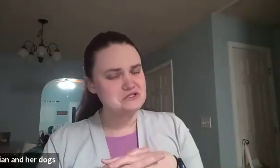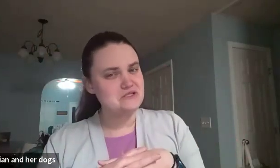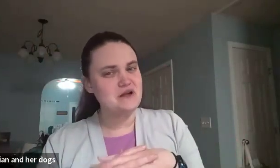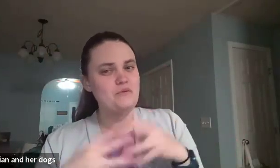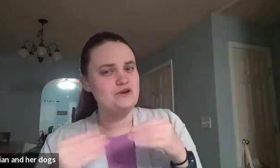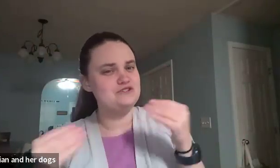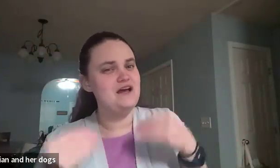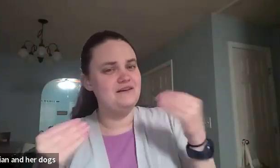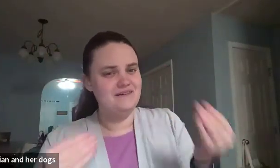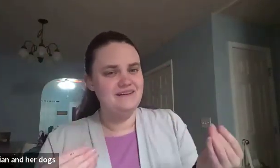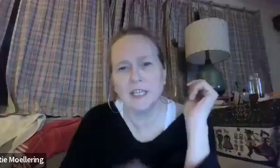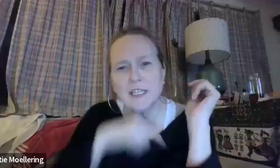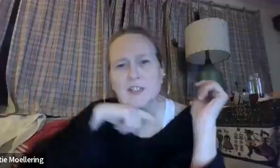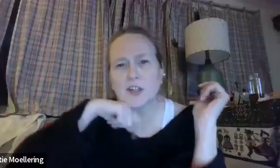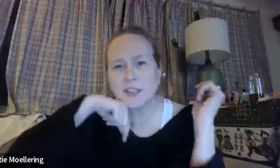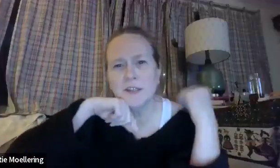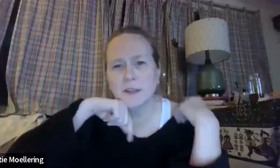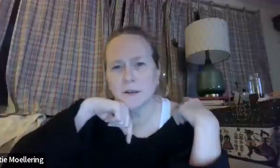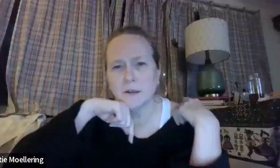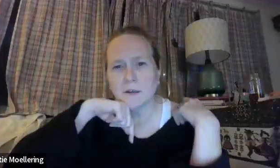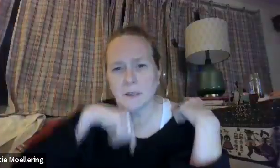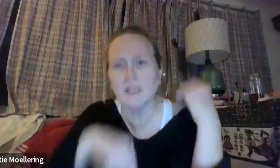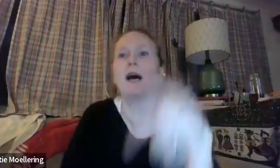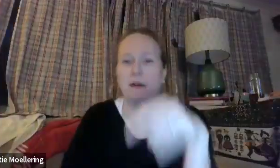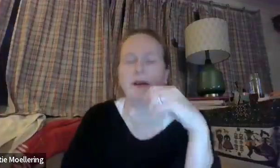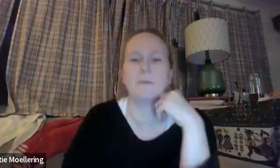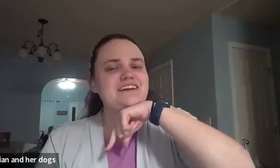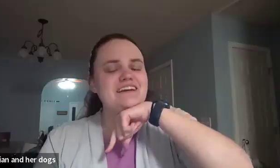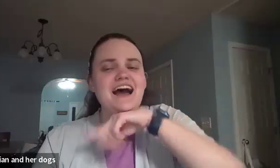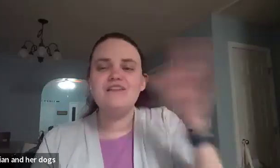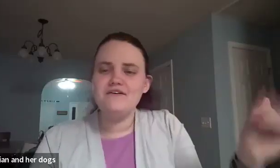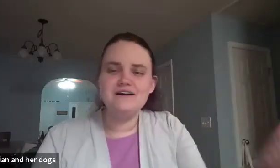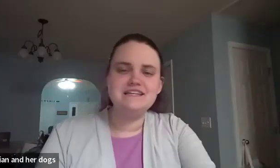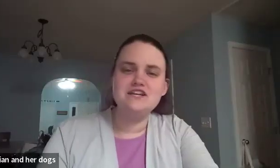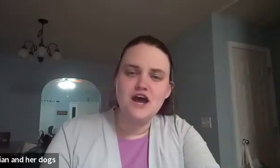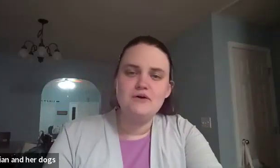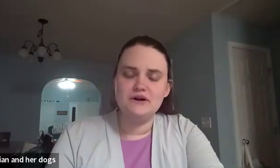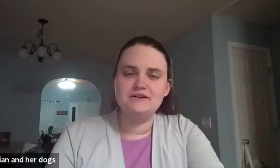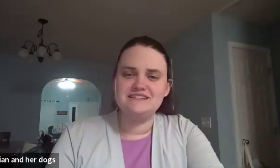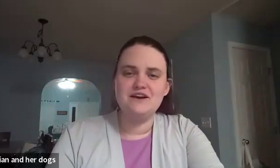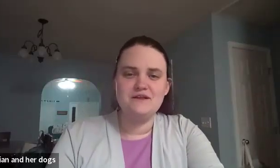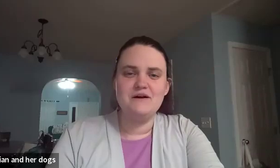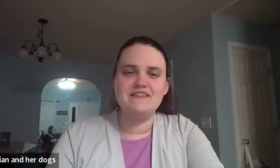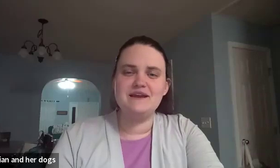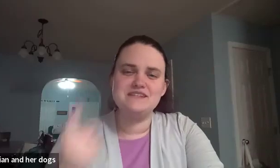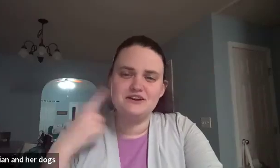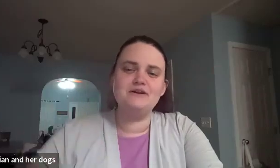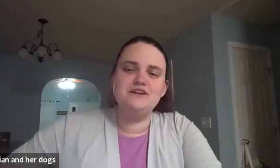ostrich, Is there a there's turkey? Is turkey the Yes, Yeah, there okay. is turkey. I love how I said no, bird is the only one. And then I'm sitting here going, you